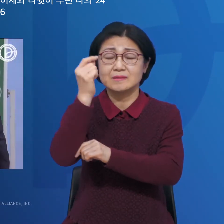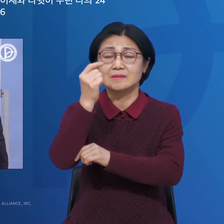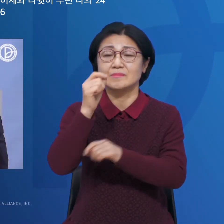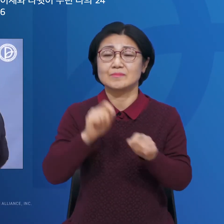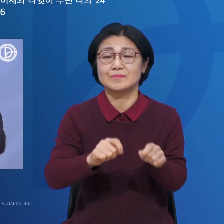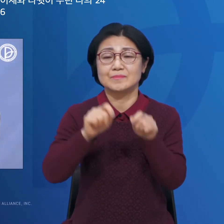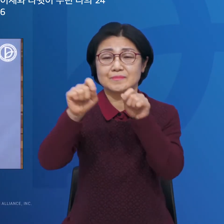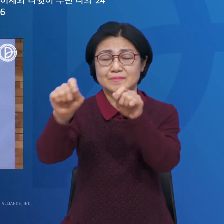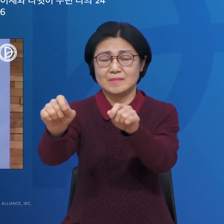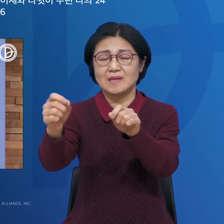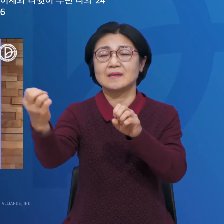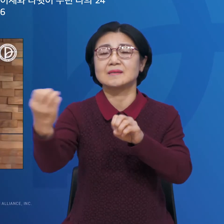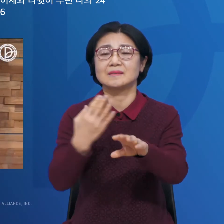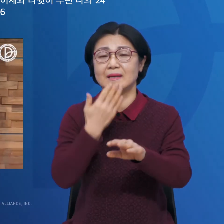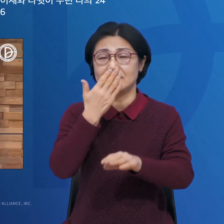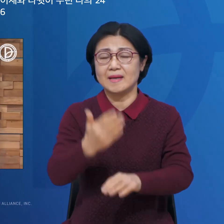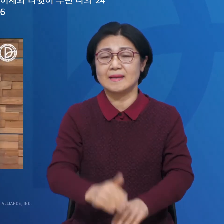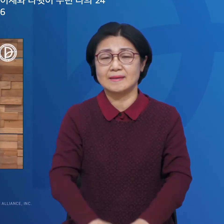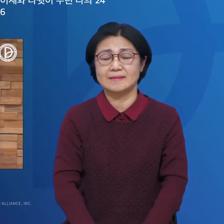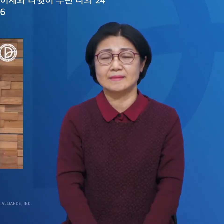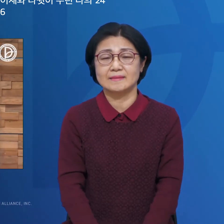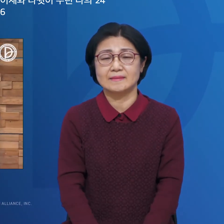years.